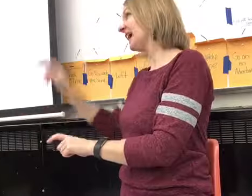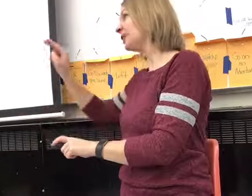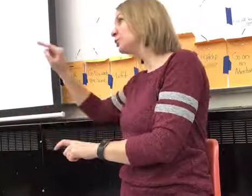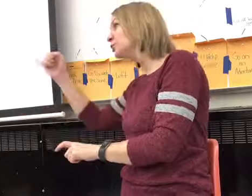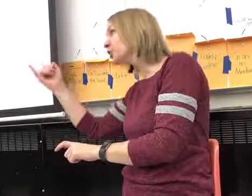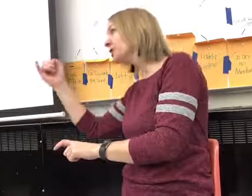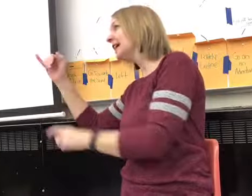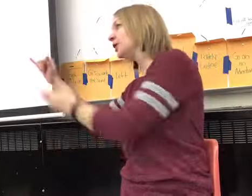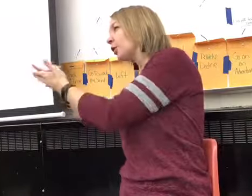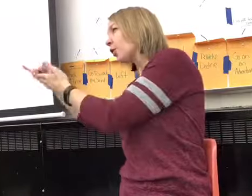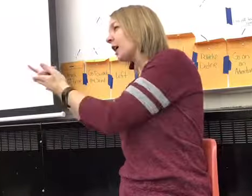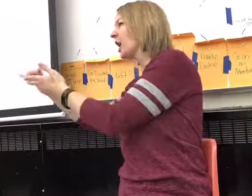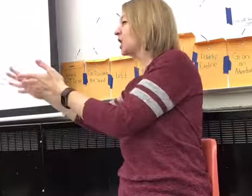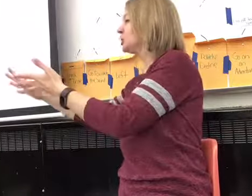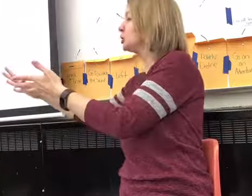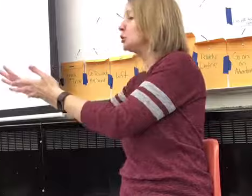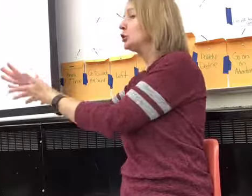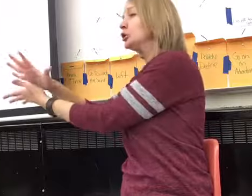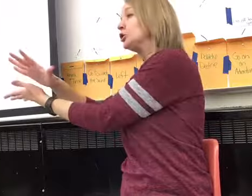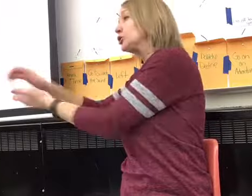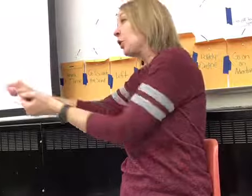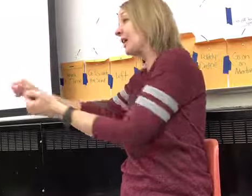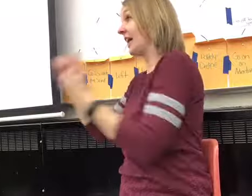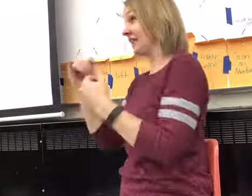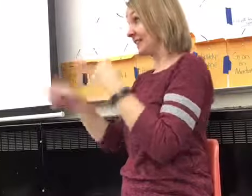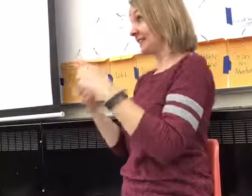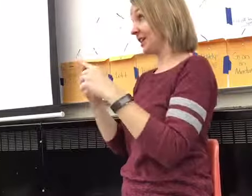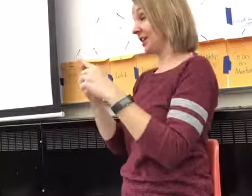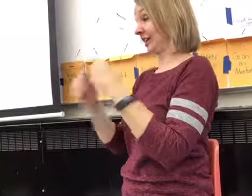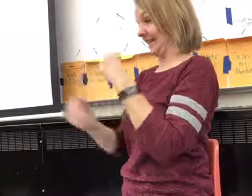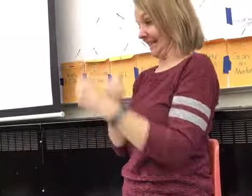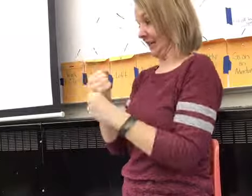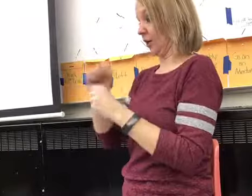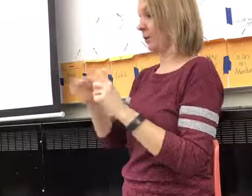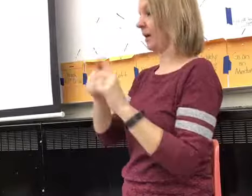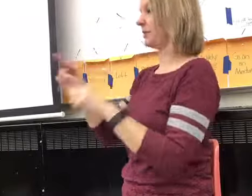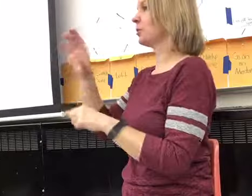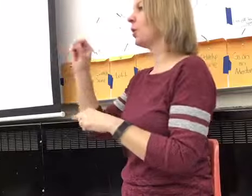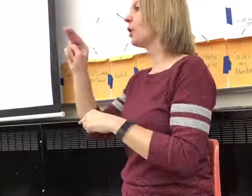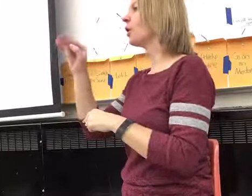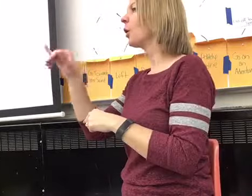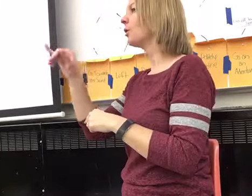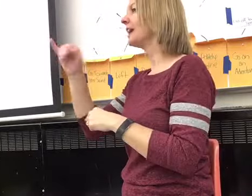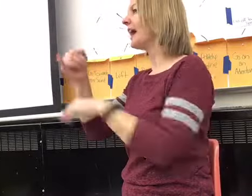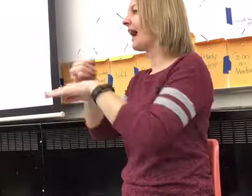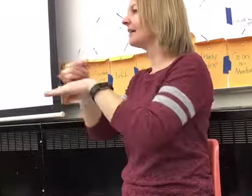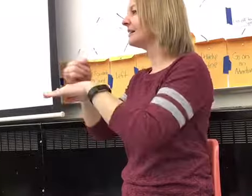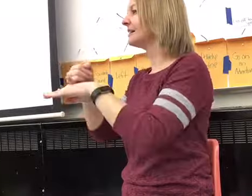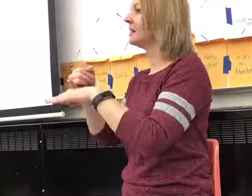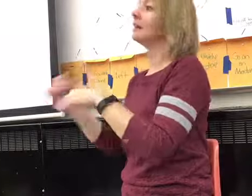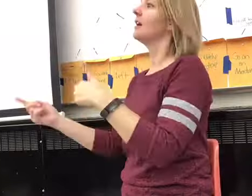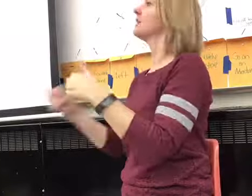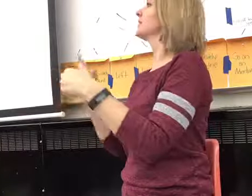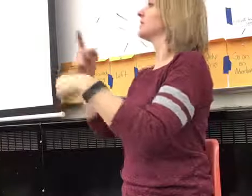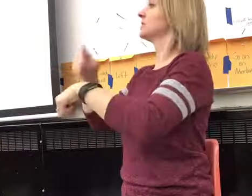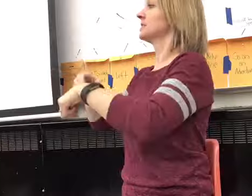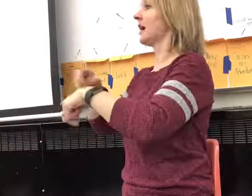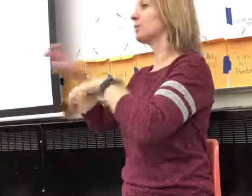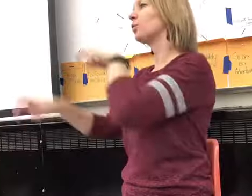York were completely destroyed. In fact, this year when I went to Coney Island, it was the first year they had all the rides reopened since Hurricane Sandy. Well, the thing about it is that Ellis